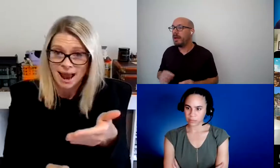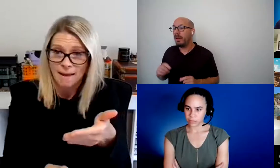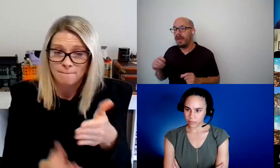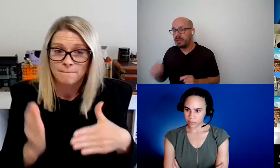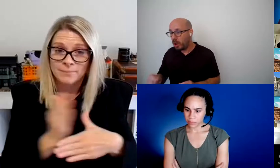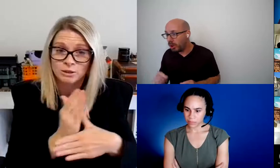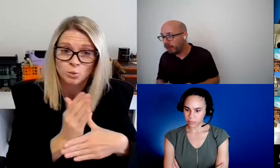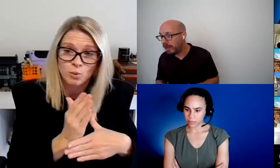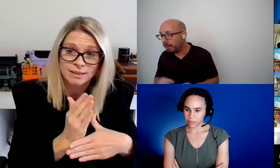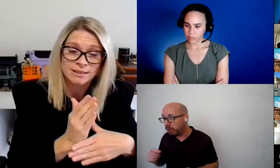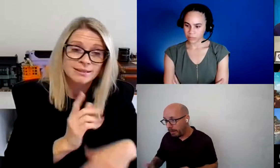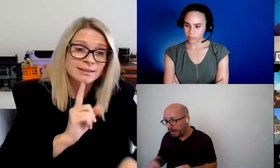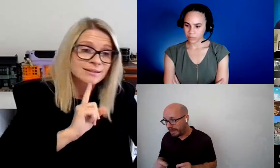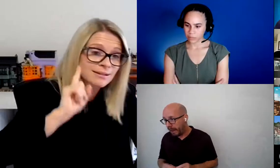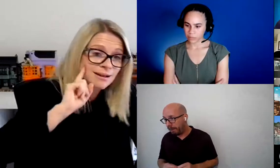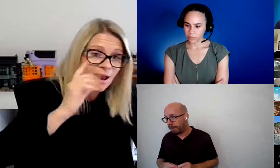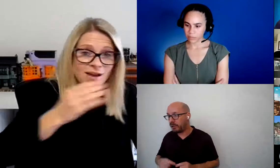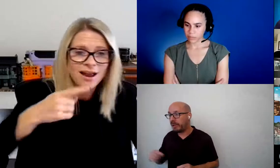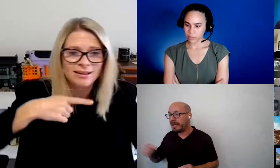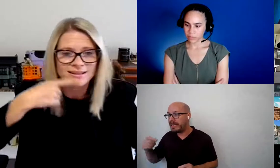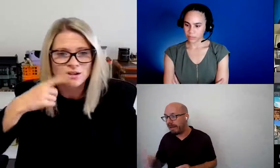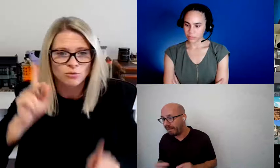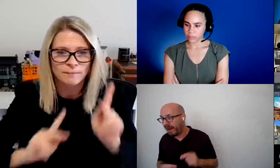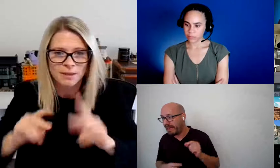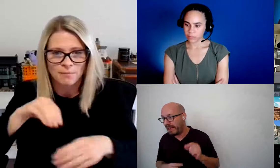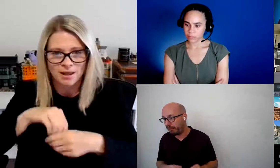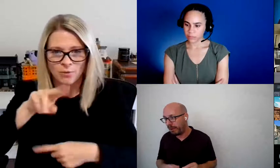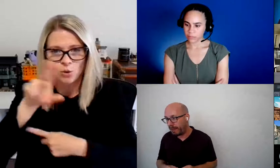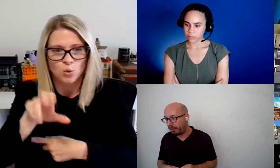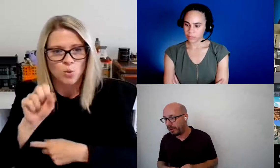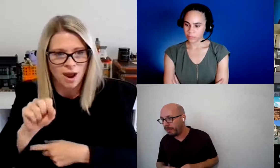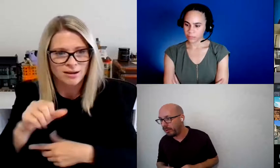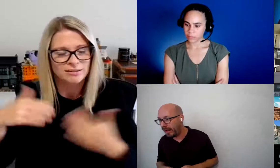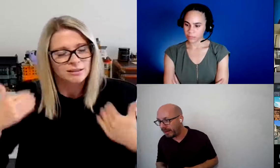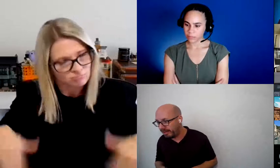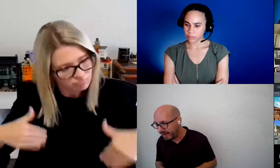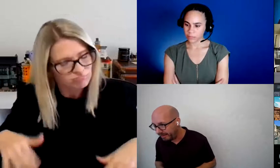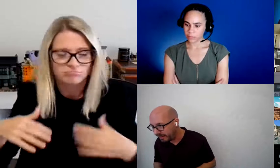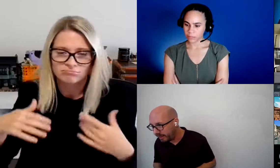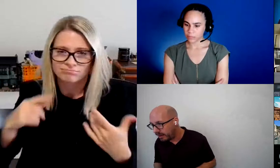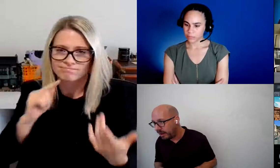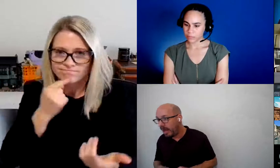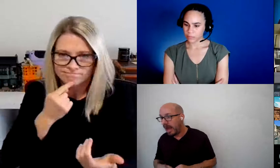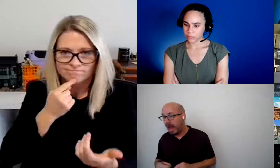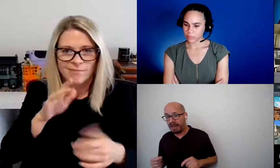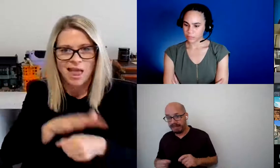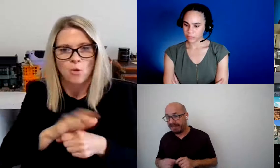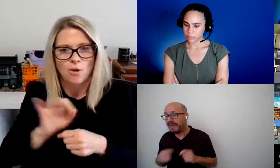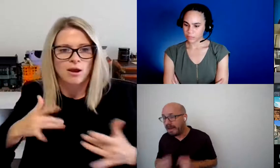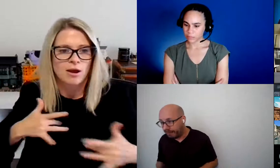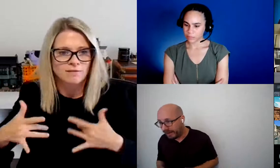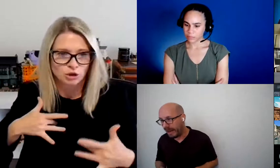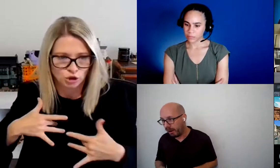Now, they talk about the employment gap between Deaf and hearing people in the United States as a significant